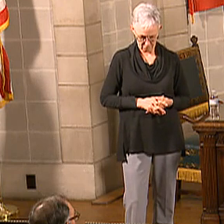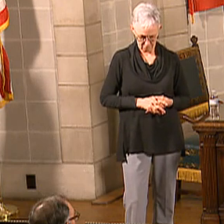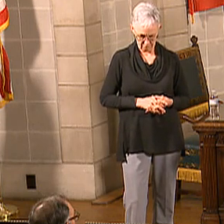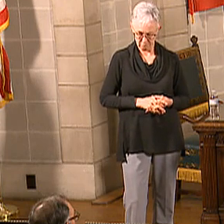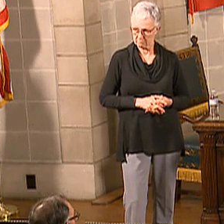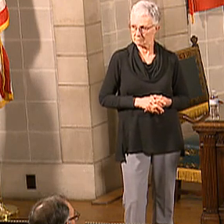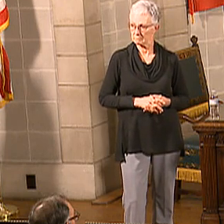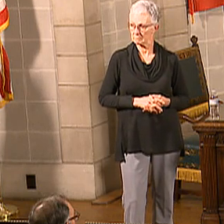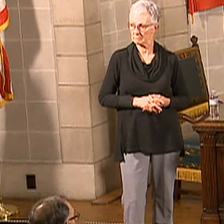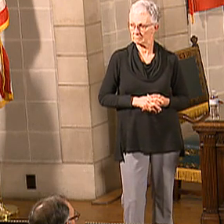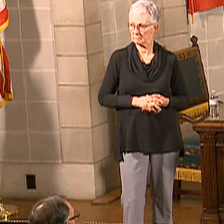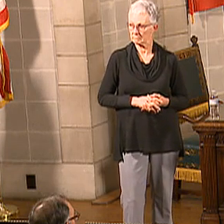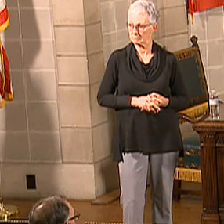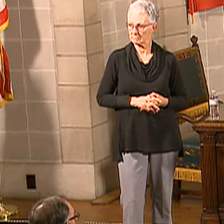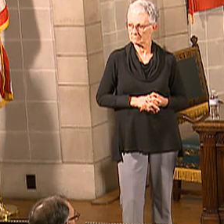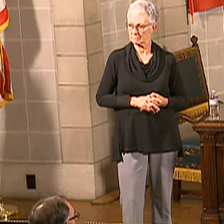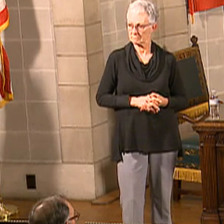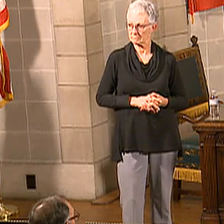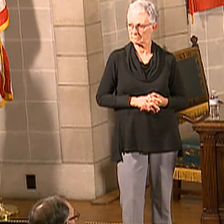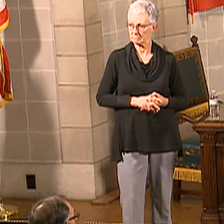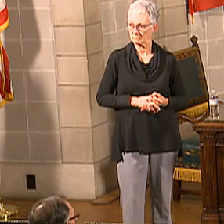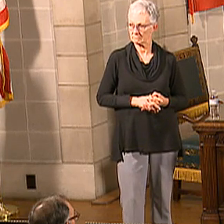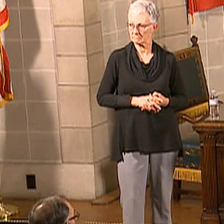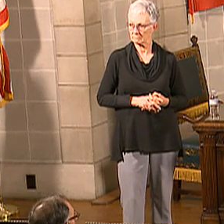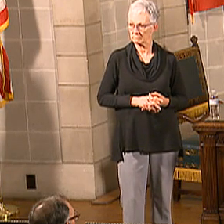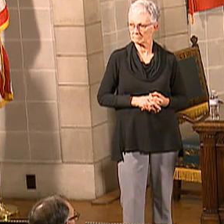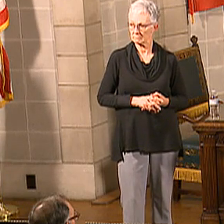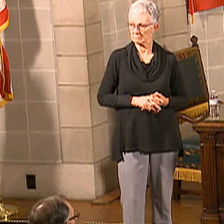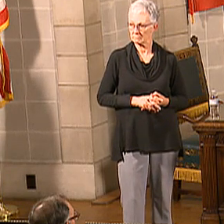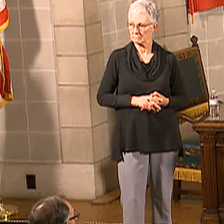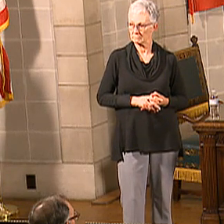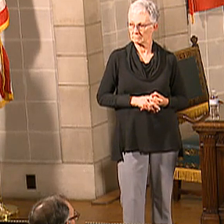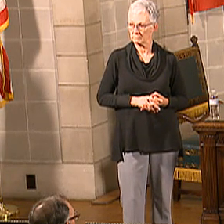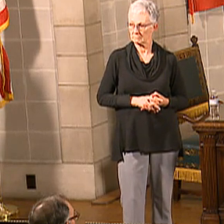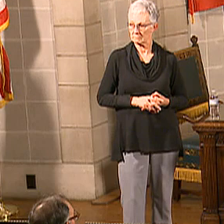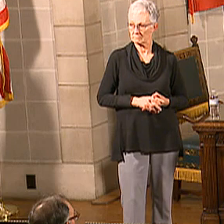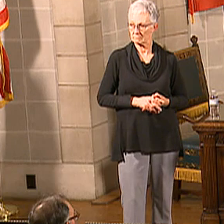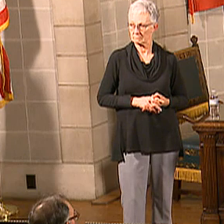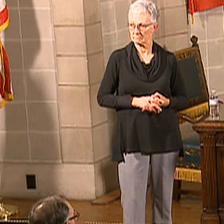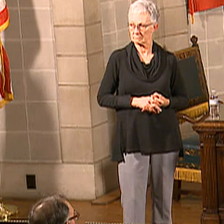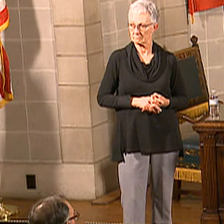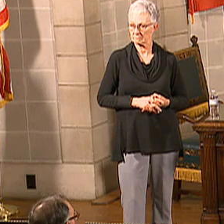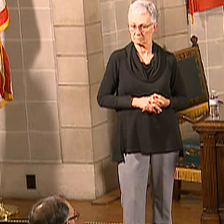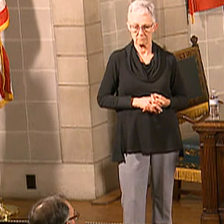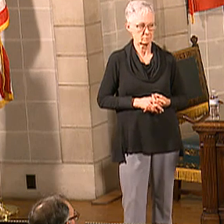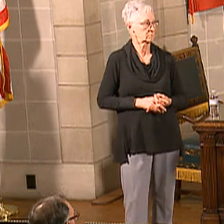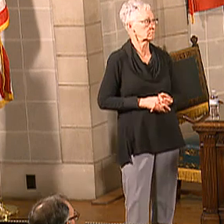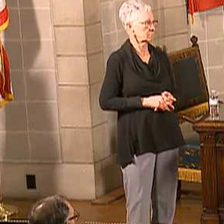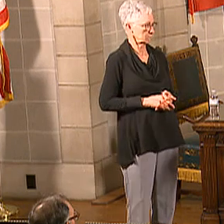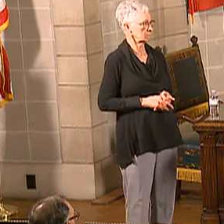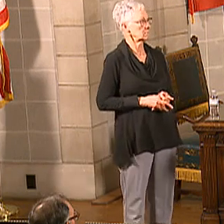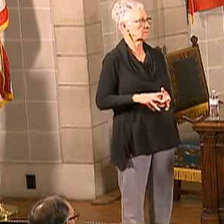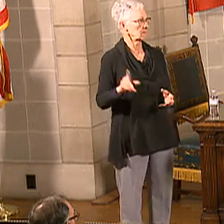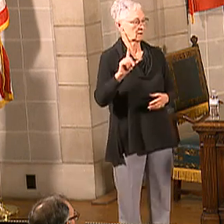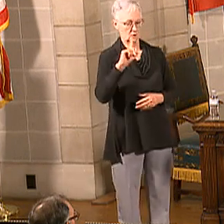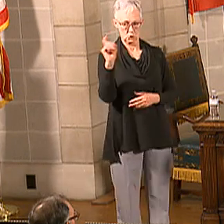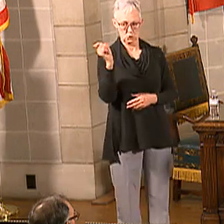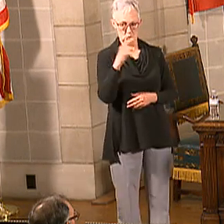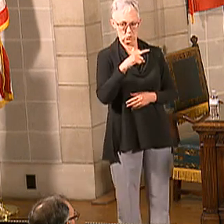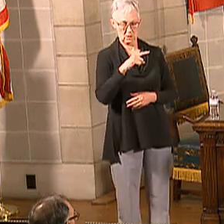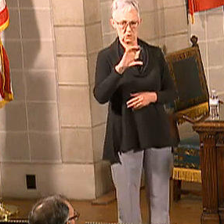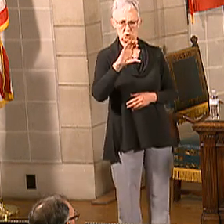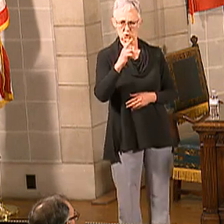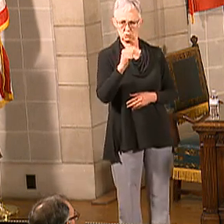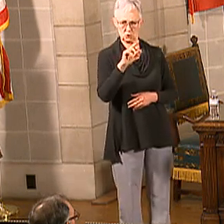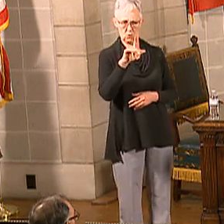domain name, which is our domain that delivers emails, and just wants to make sure that those are actually coming from us. So the question was,